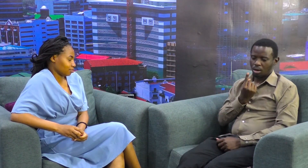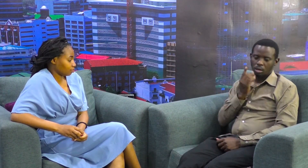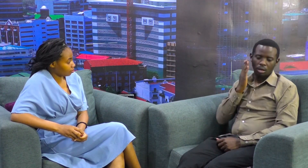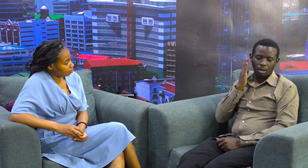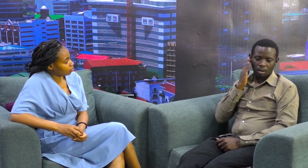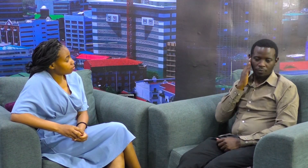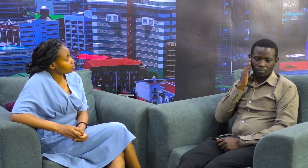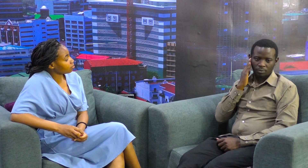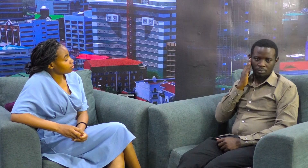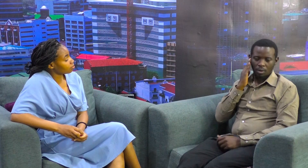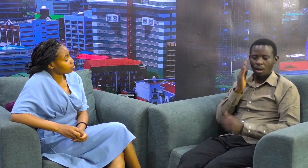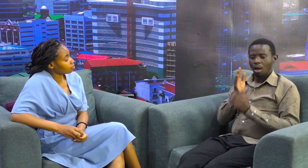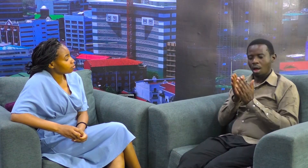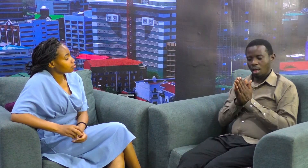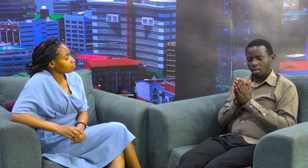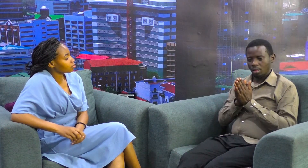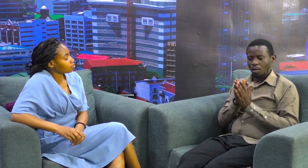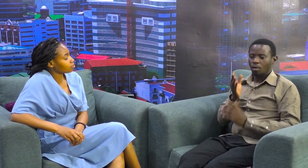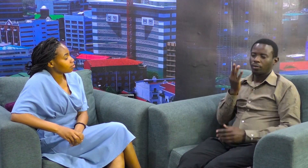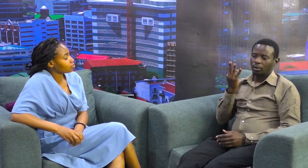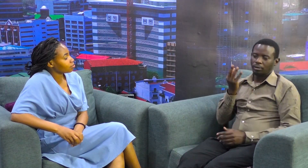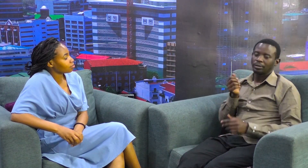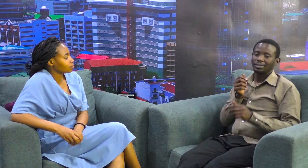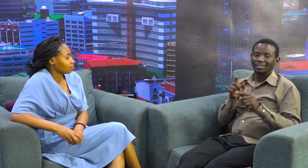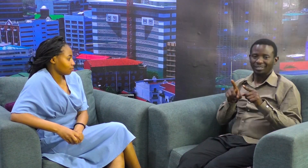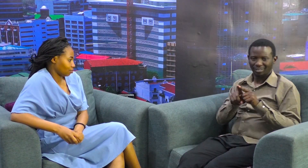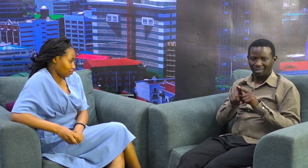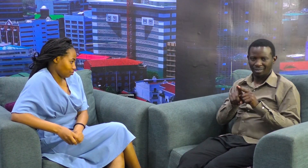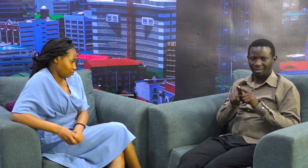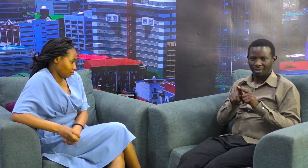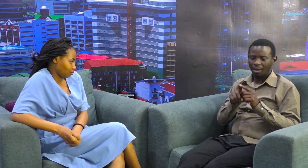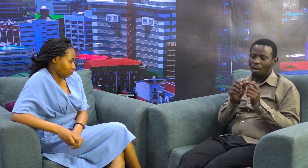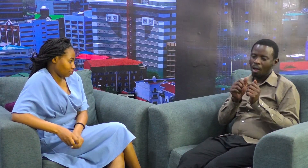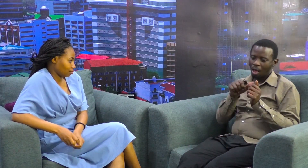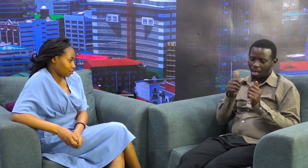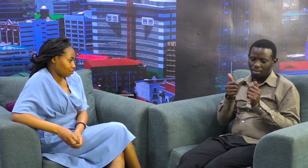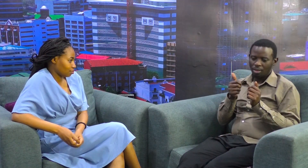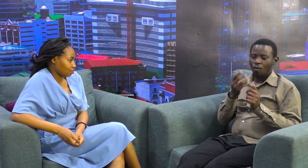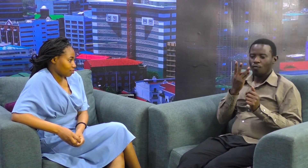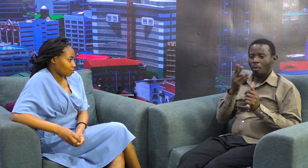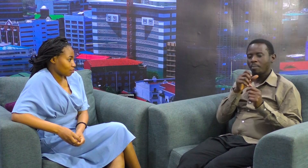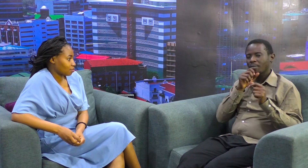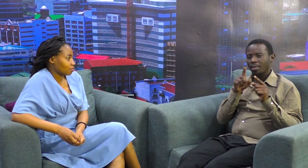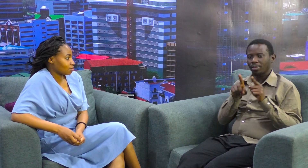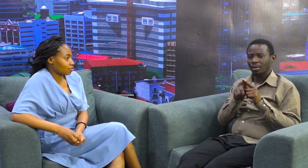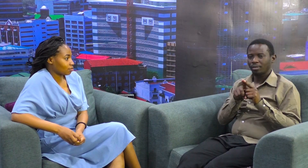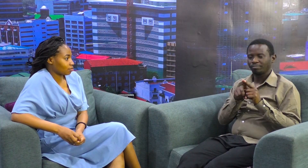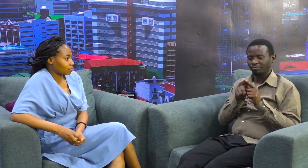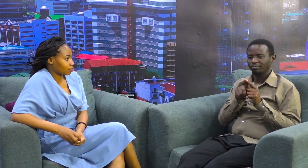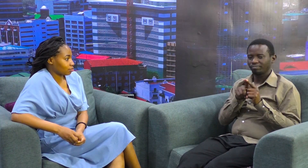I am in a family. Our family has only one person. I have three sisters, and other four